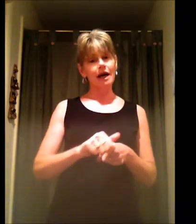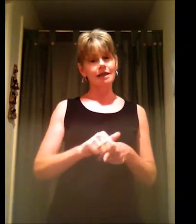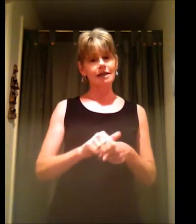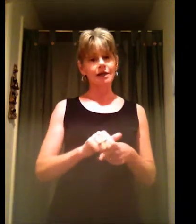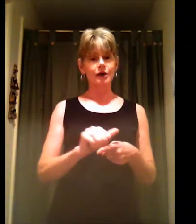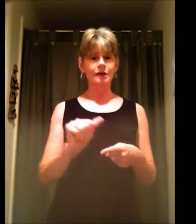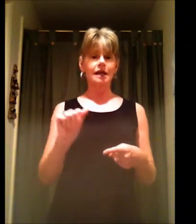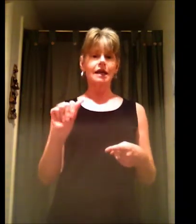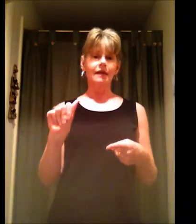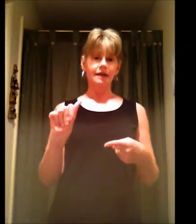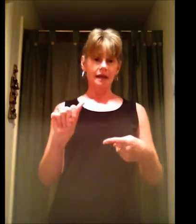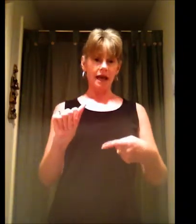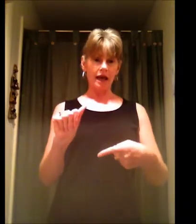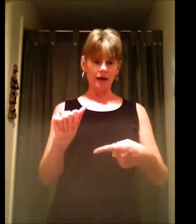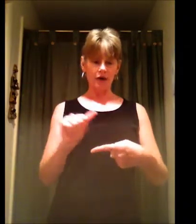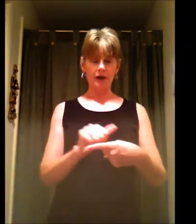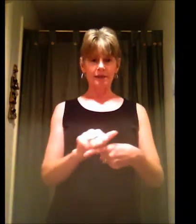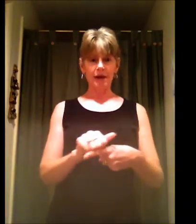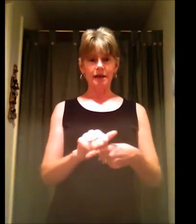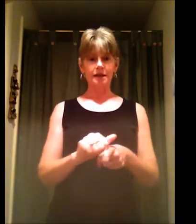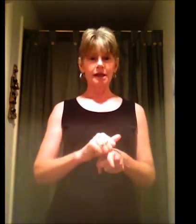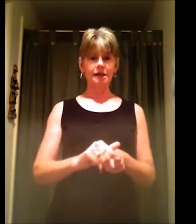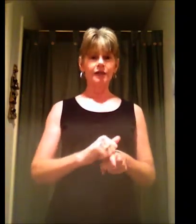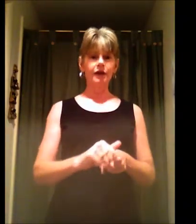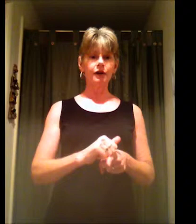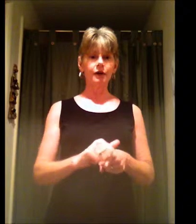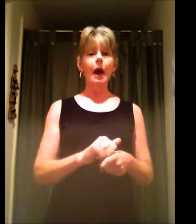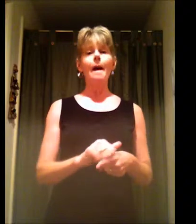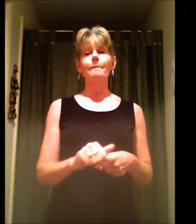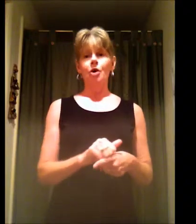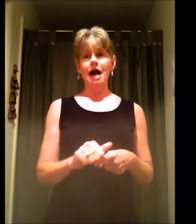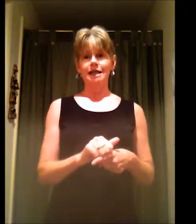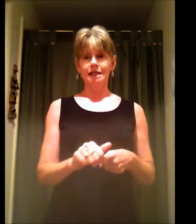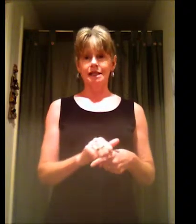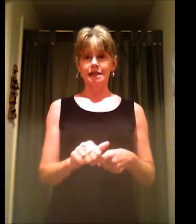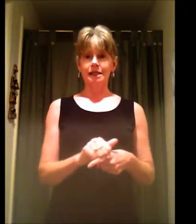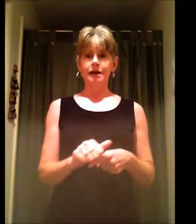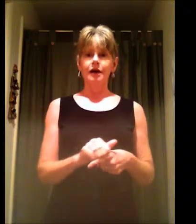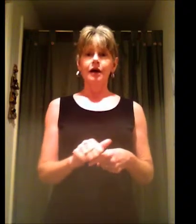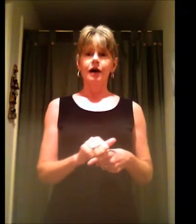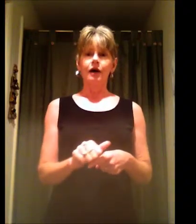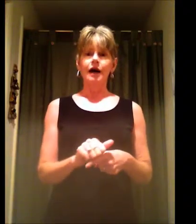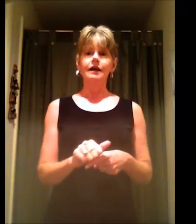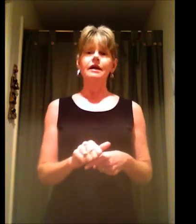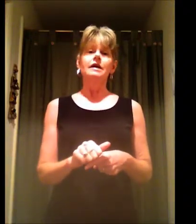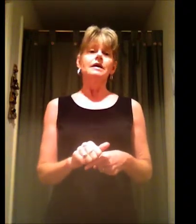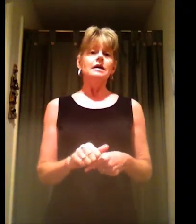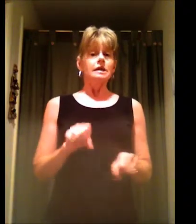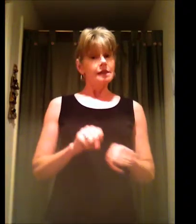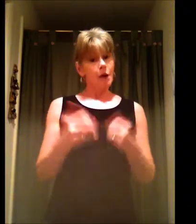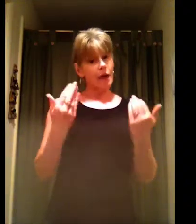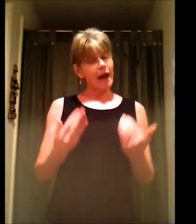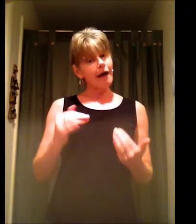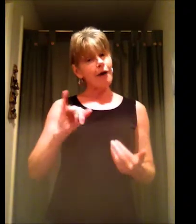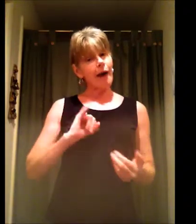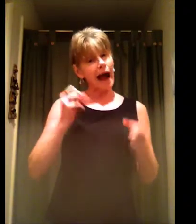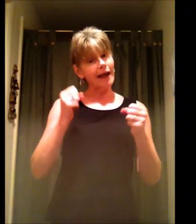practice those. That's an A across my index finger. Practice. All right. So now I